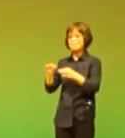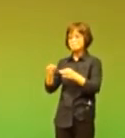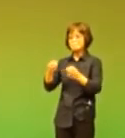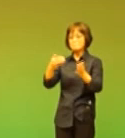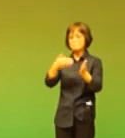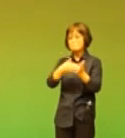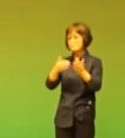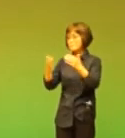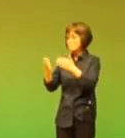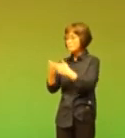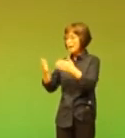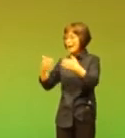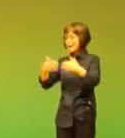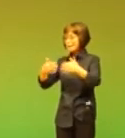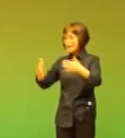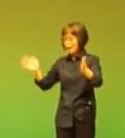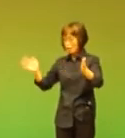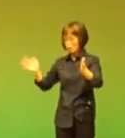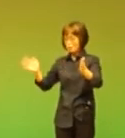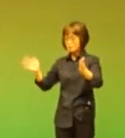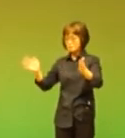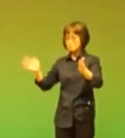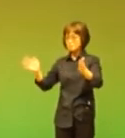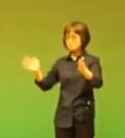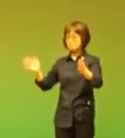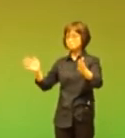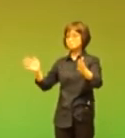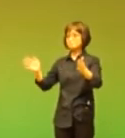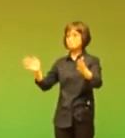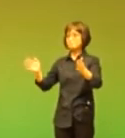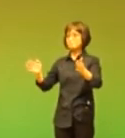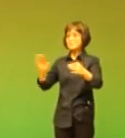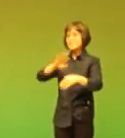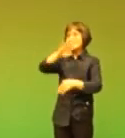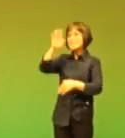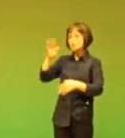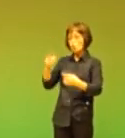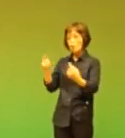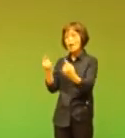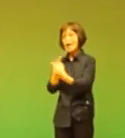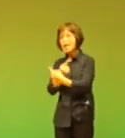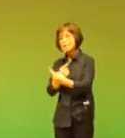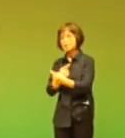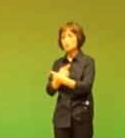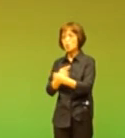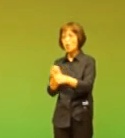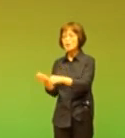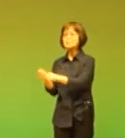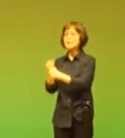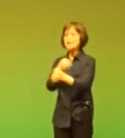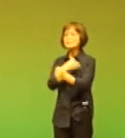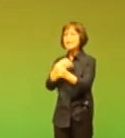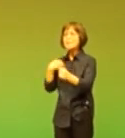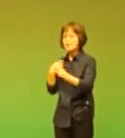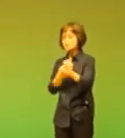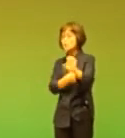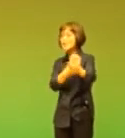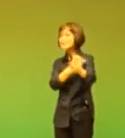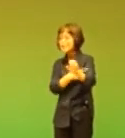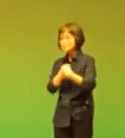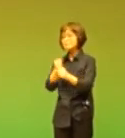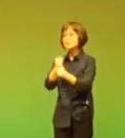threats, including climate change, development of renewable energy resources, pollution